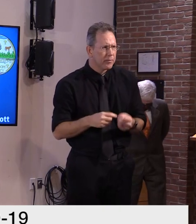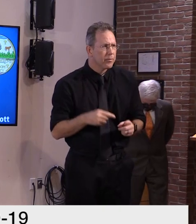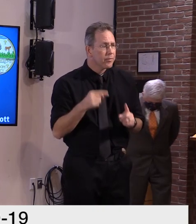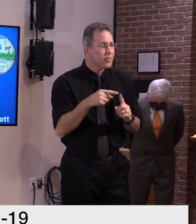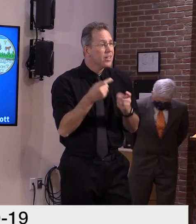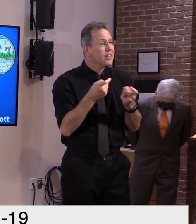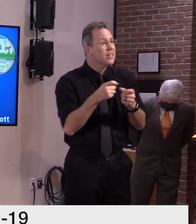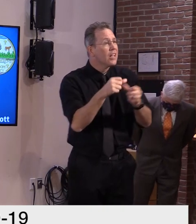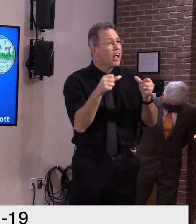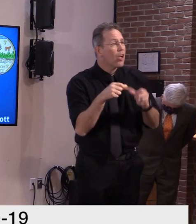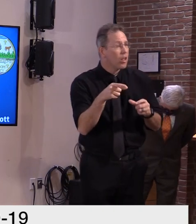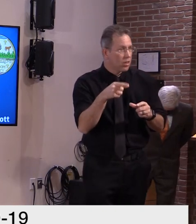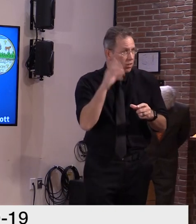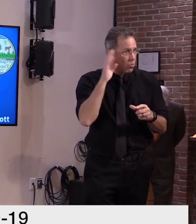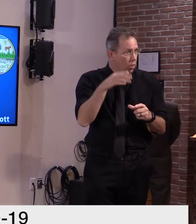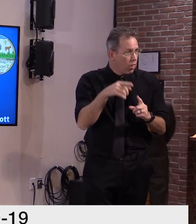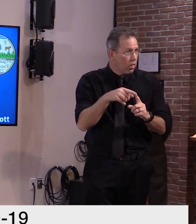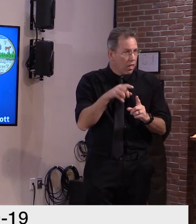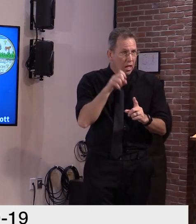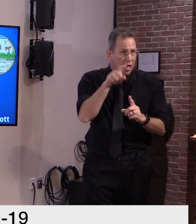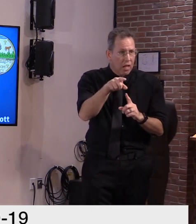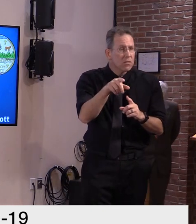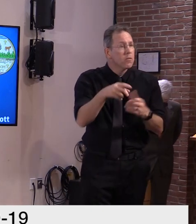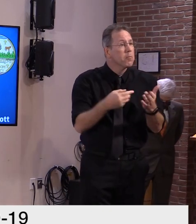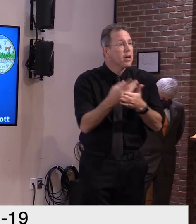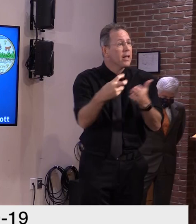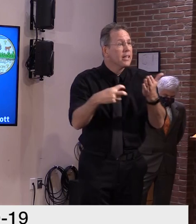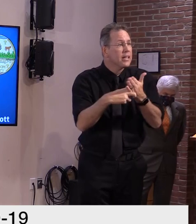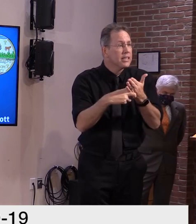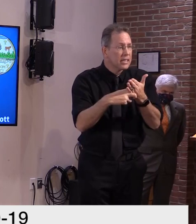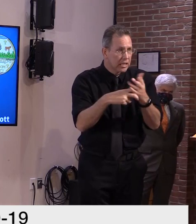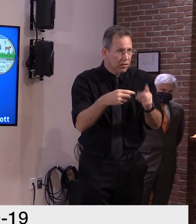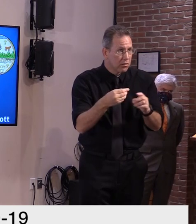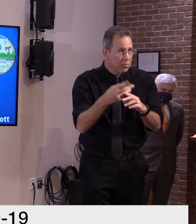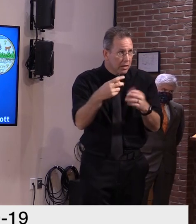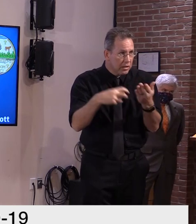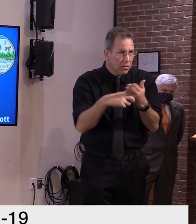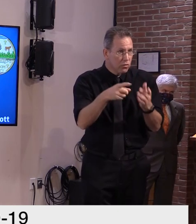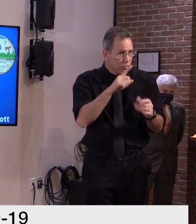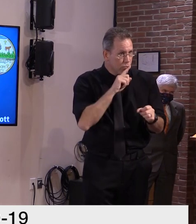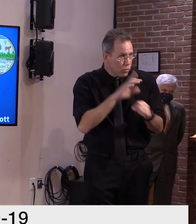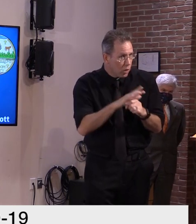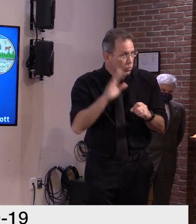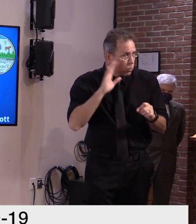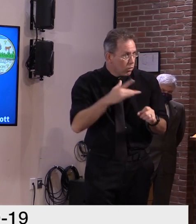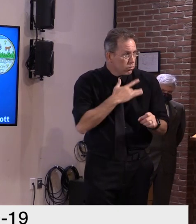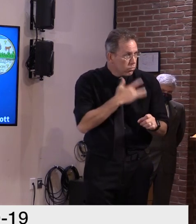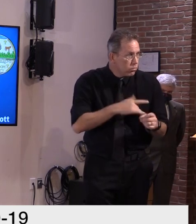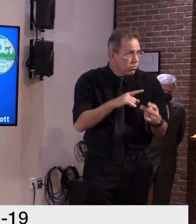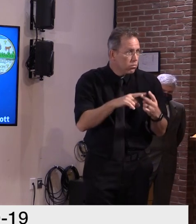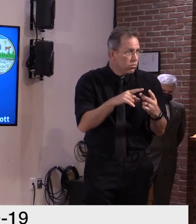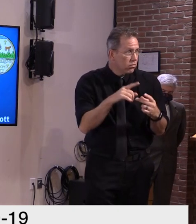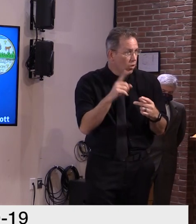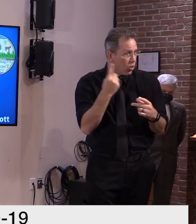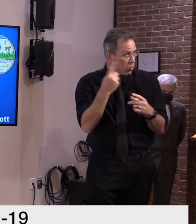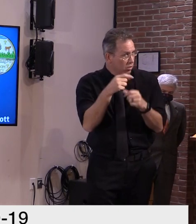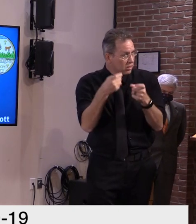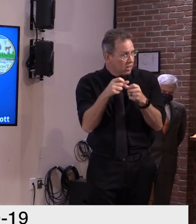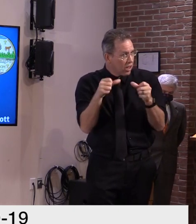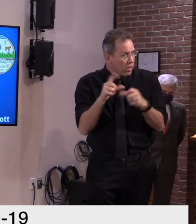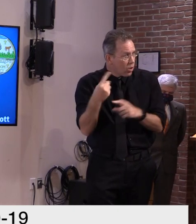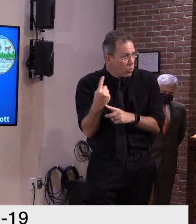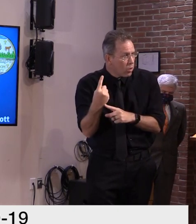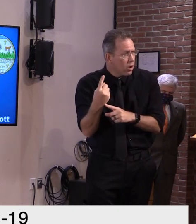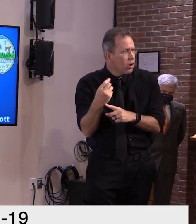tickets and when purchasing a pass. Why aren't only ski resorts and lodging establishments required to do this when restaurants,